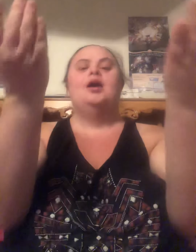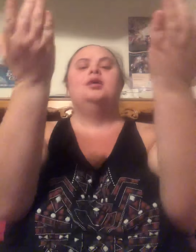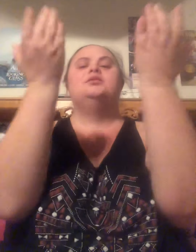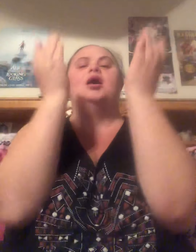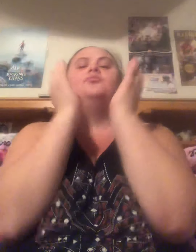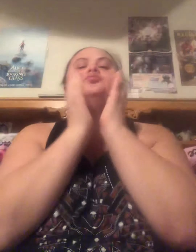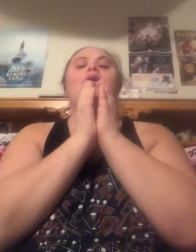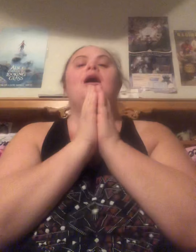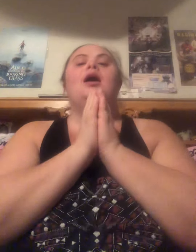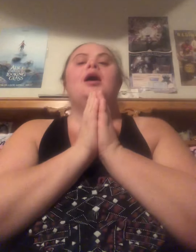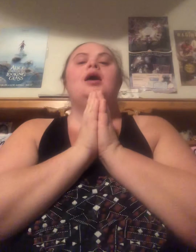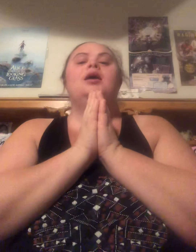I pray